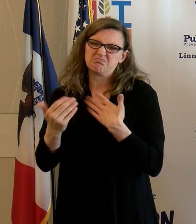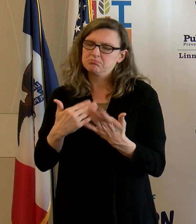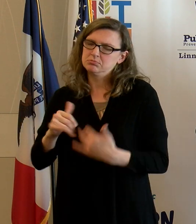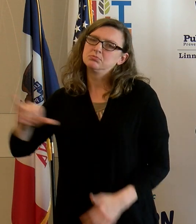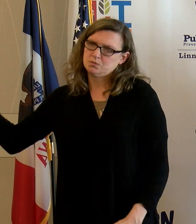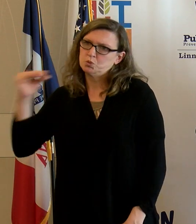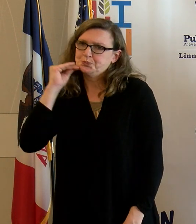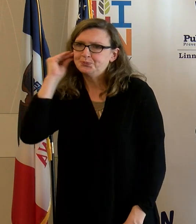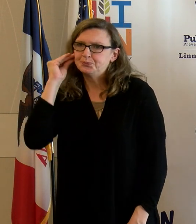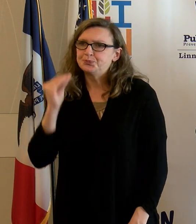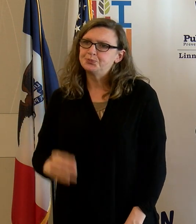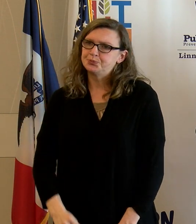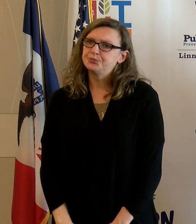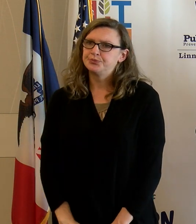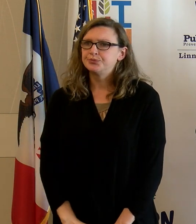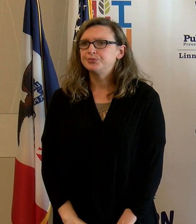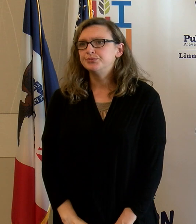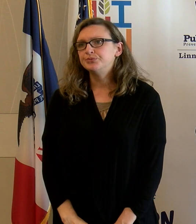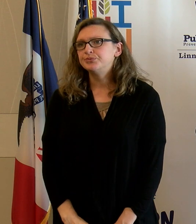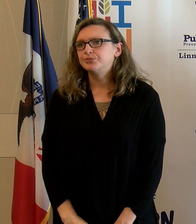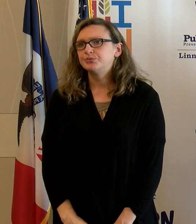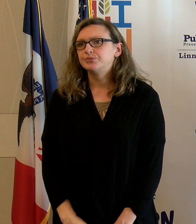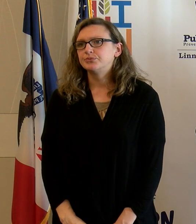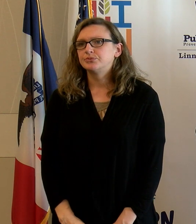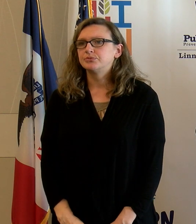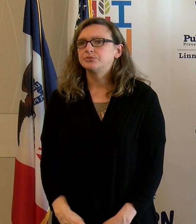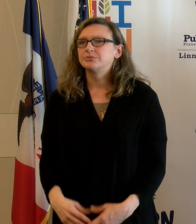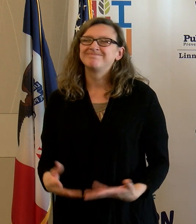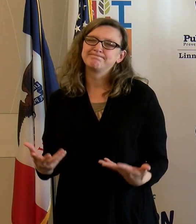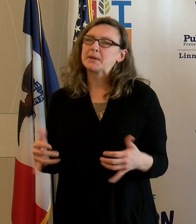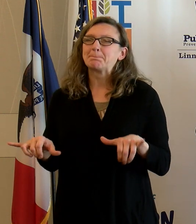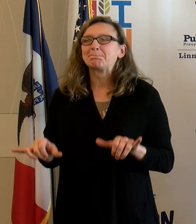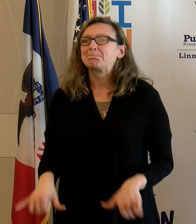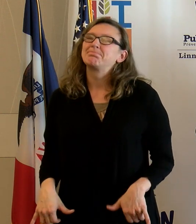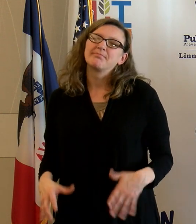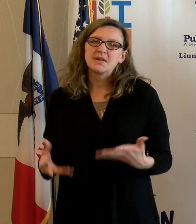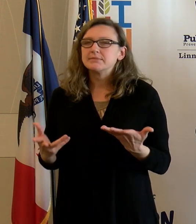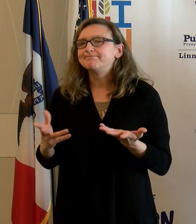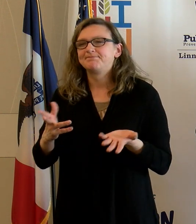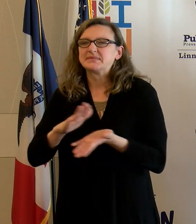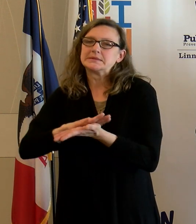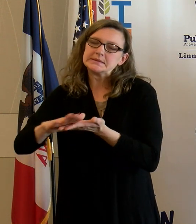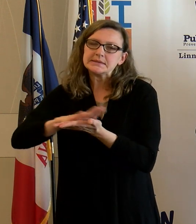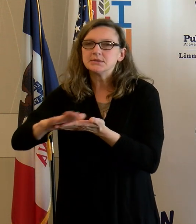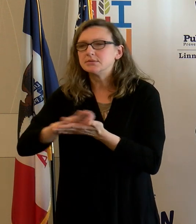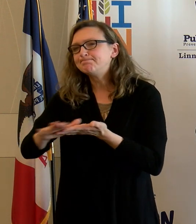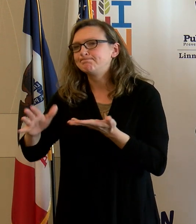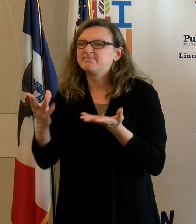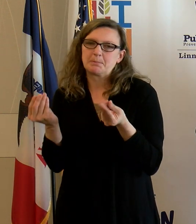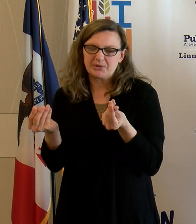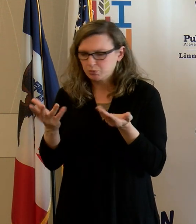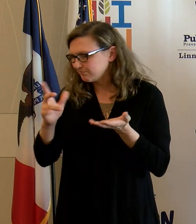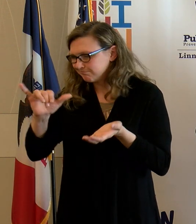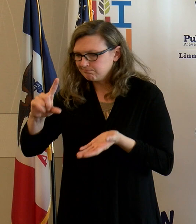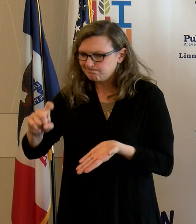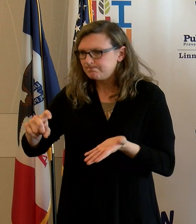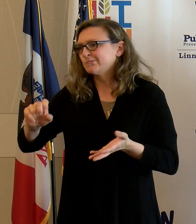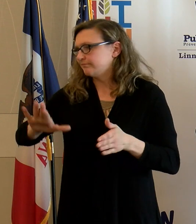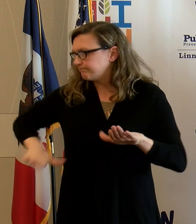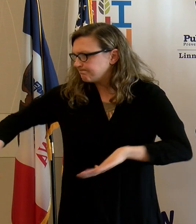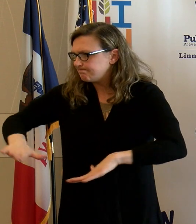the basic sanitary and sanitation methods of hand washing and also for the sanitizer as